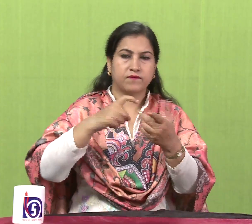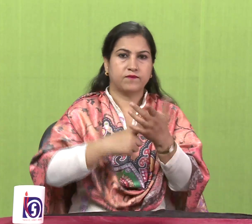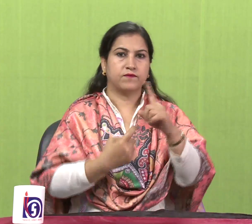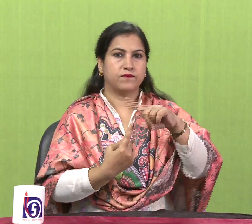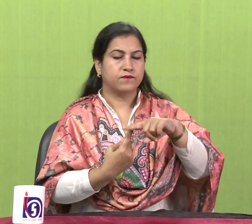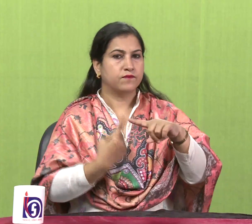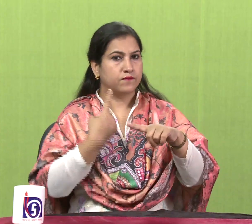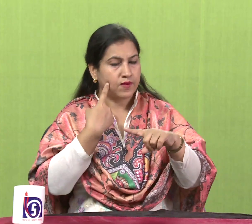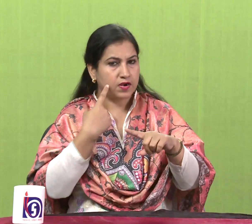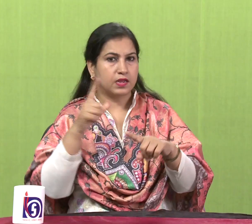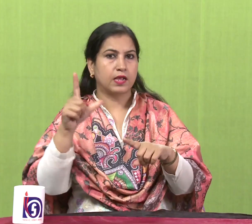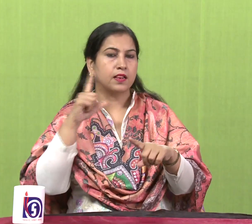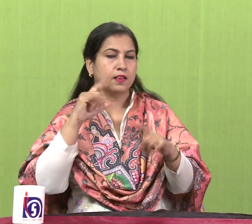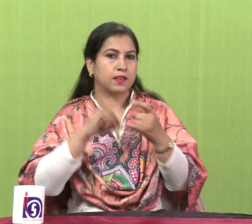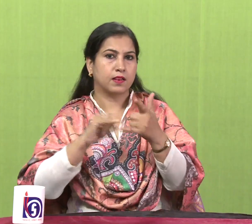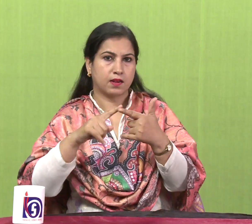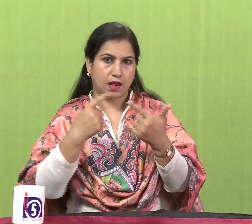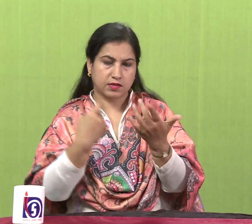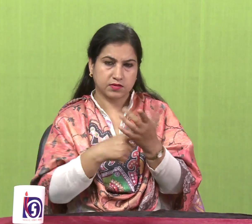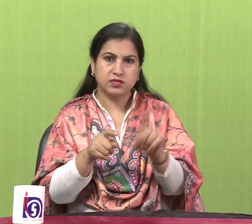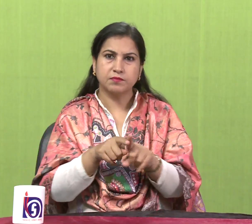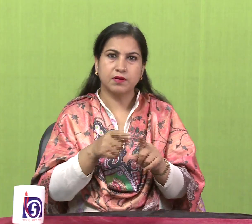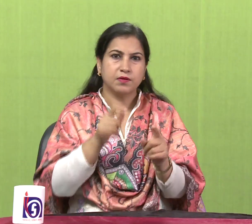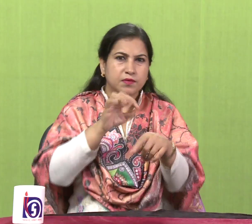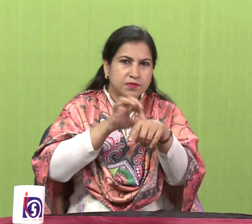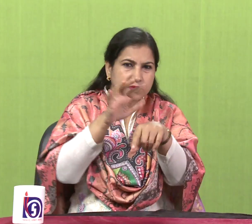pesticides lead to increase in agriculture and production.